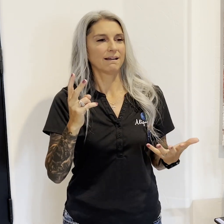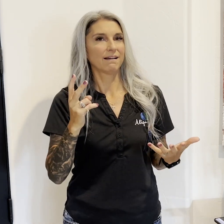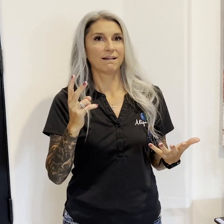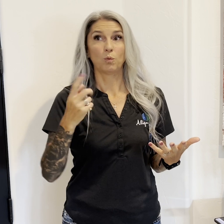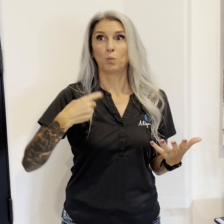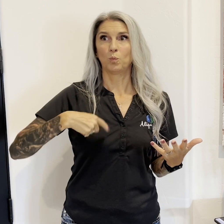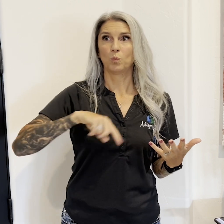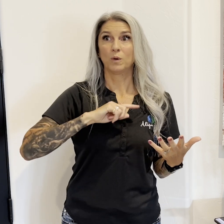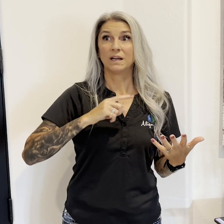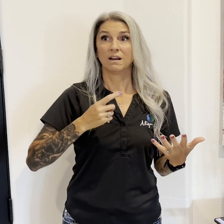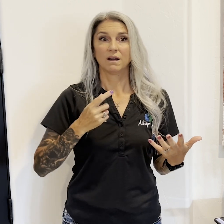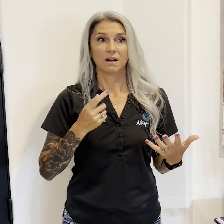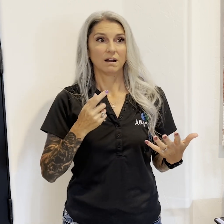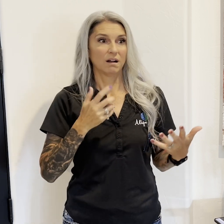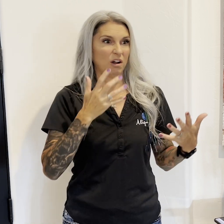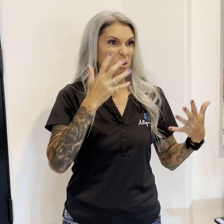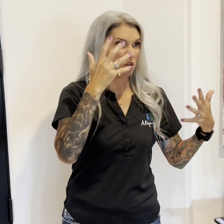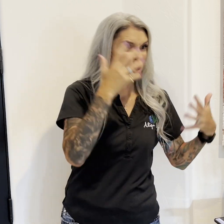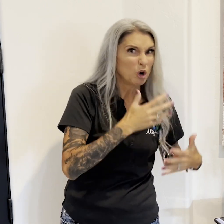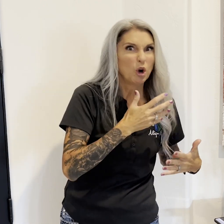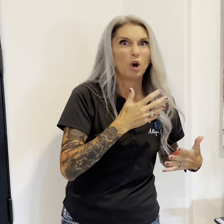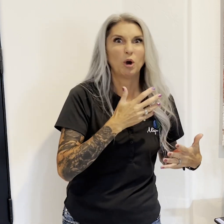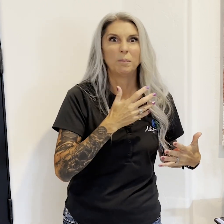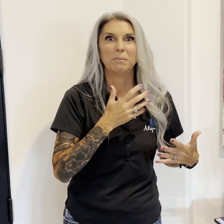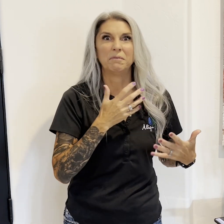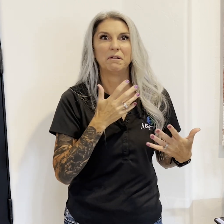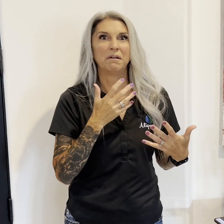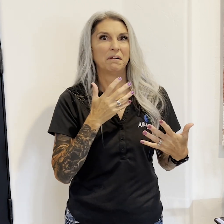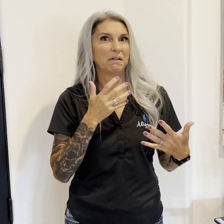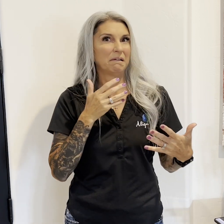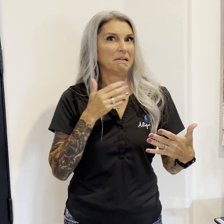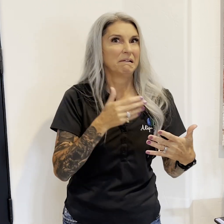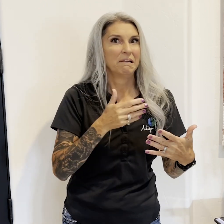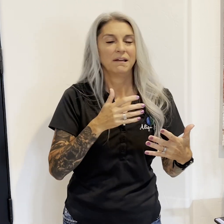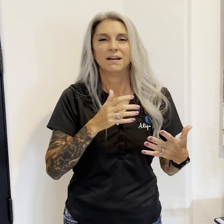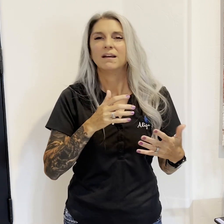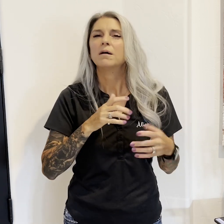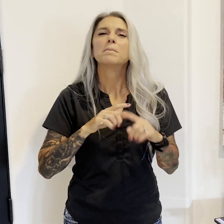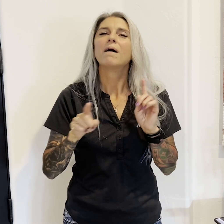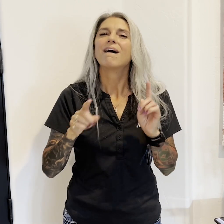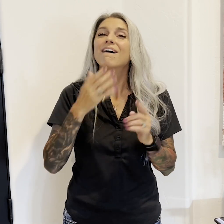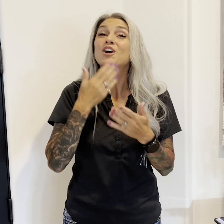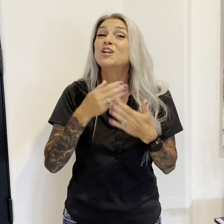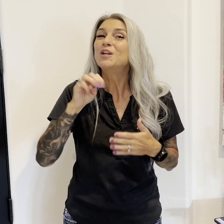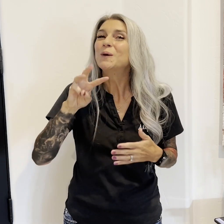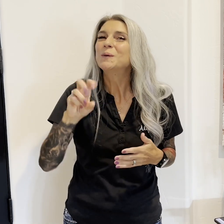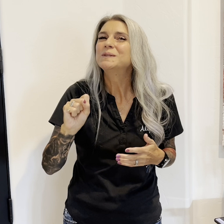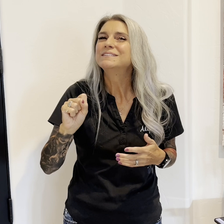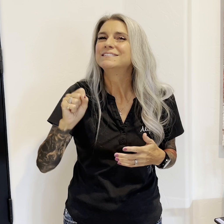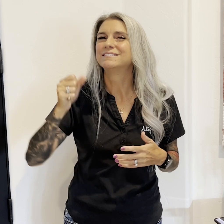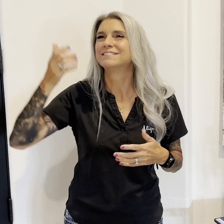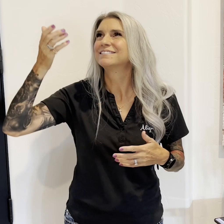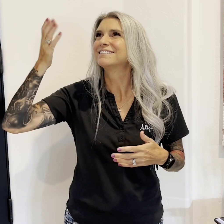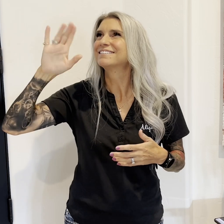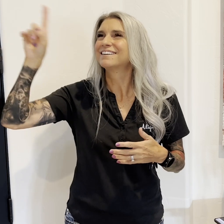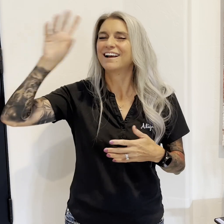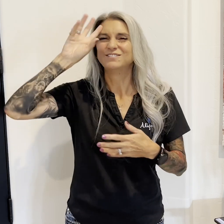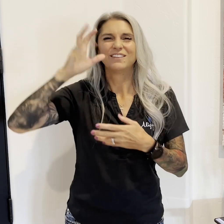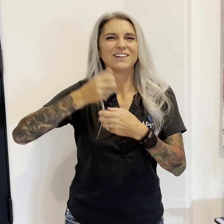whole, we can see that and say, well, we're doomed. Well, here's the good news. The faithful love